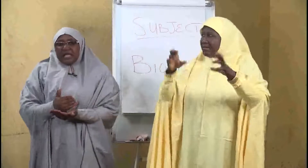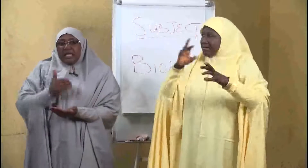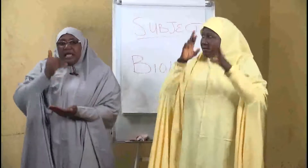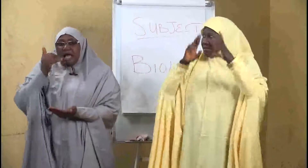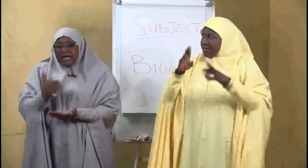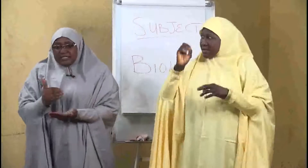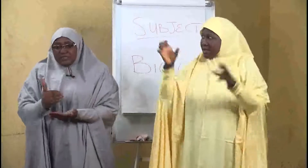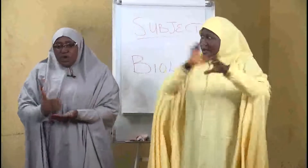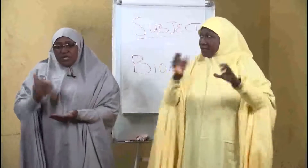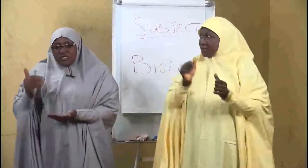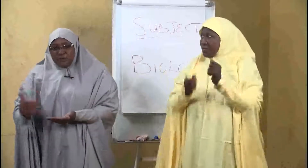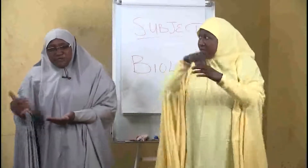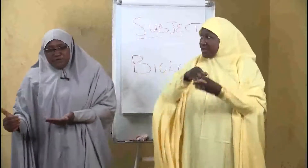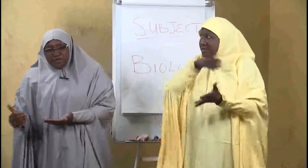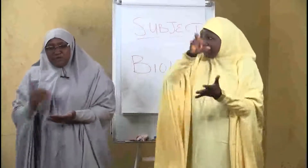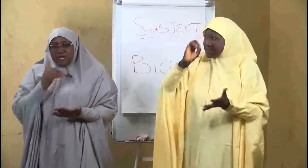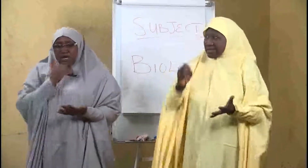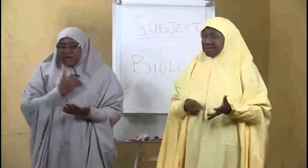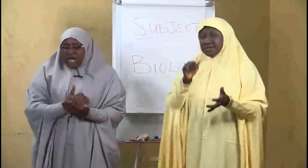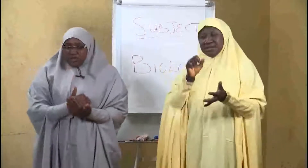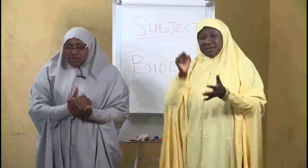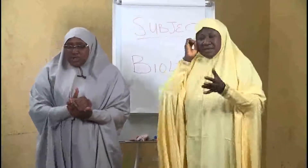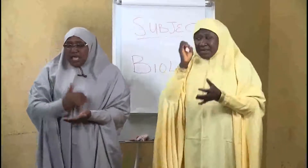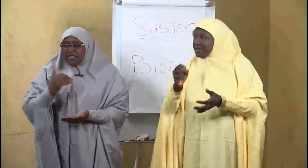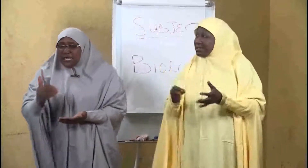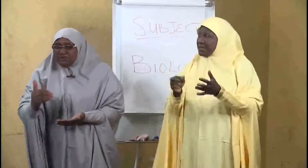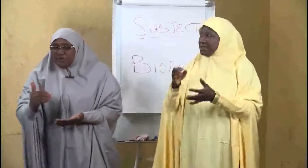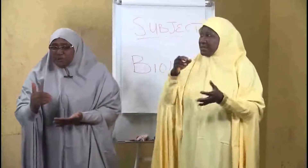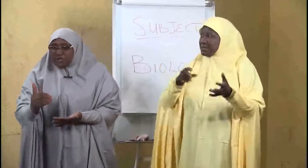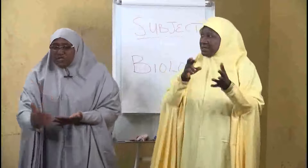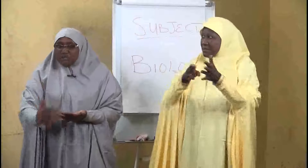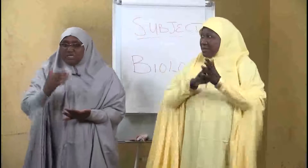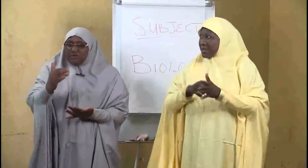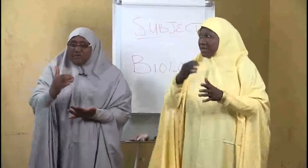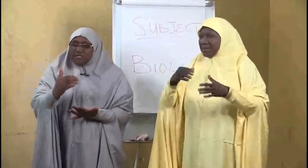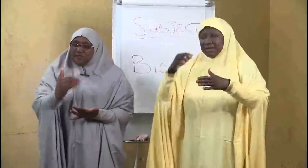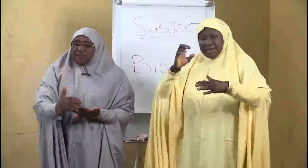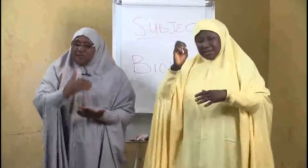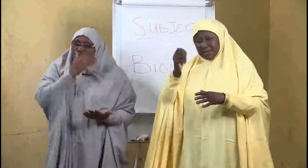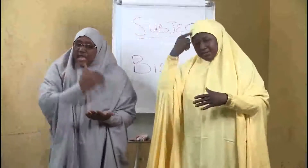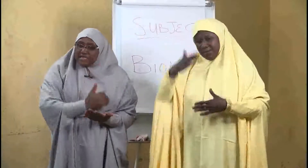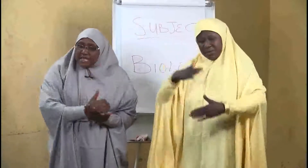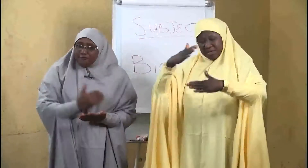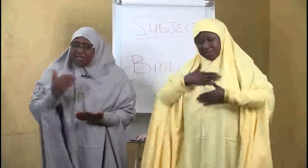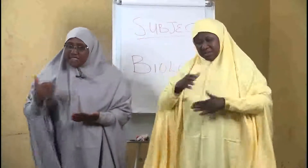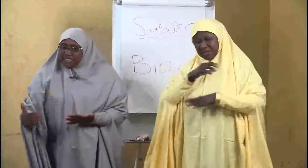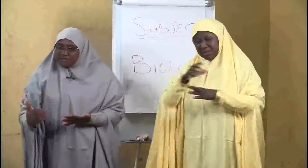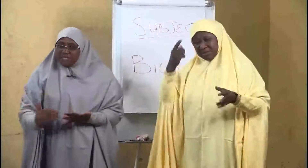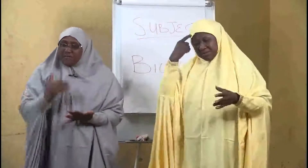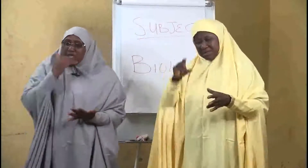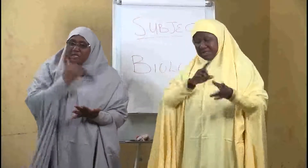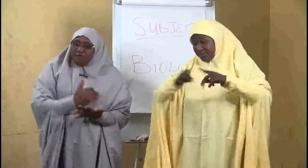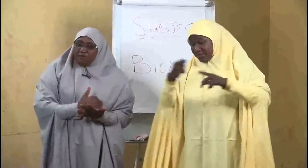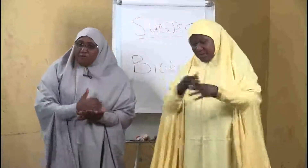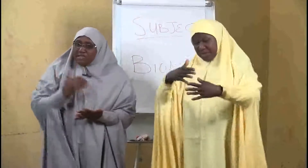enzymes act on a specific reaction. Enzymes for respiration is different from the enzyme for digestive